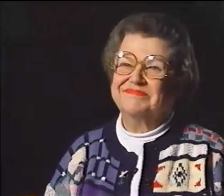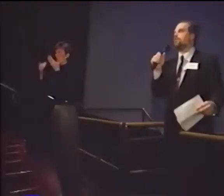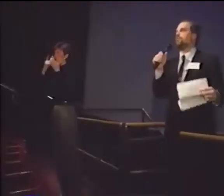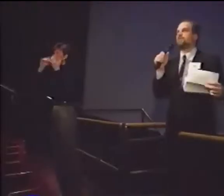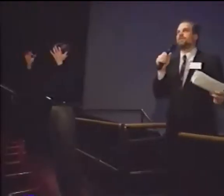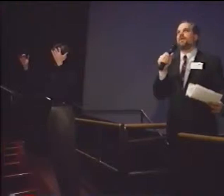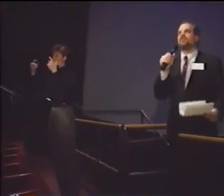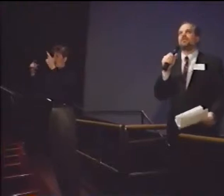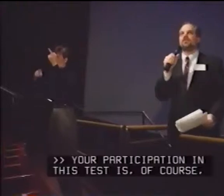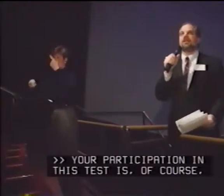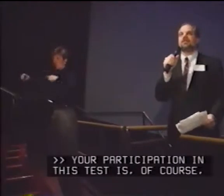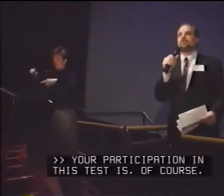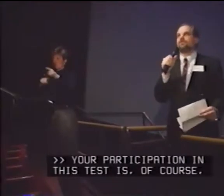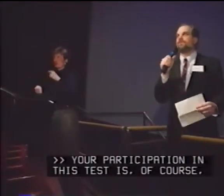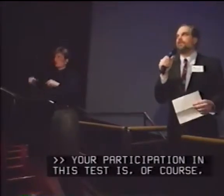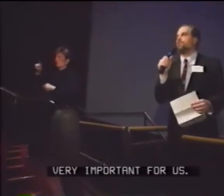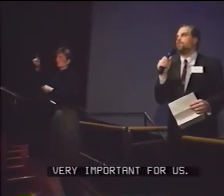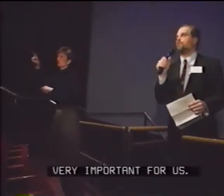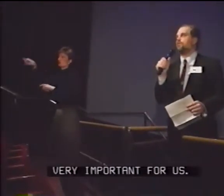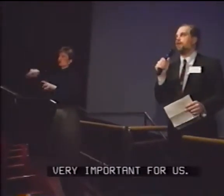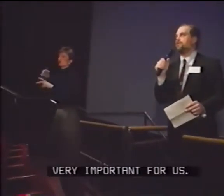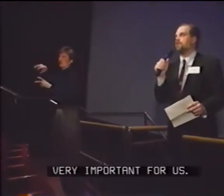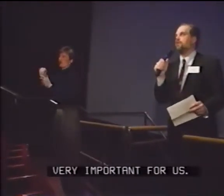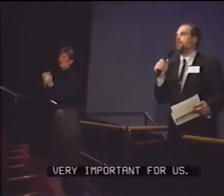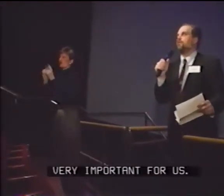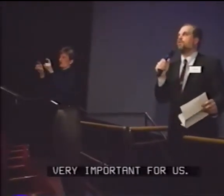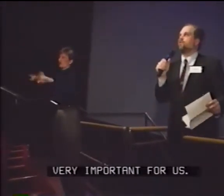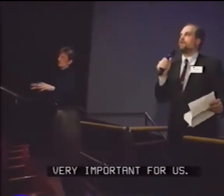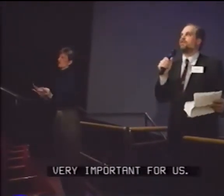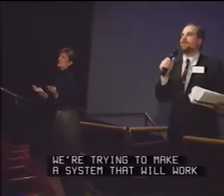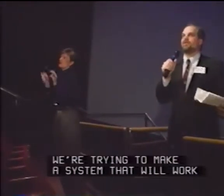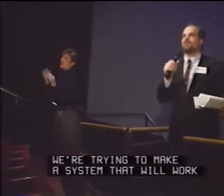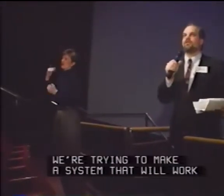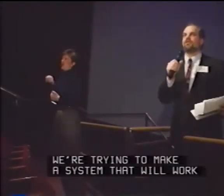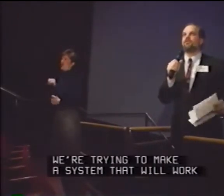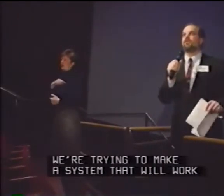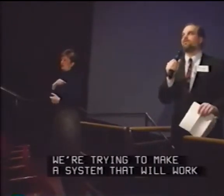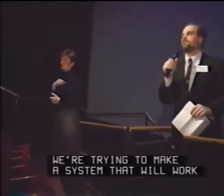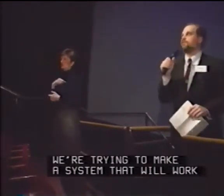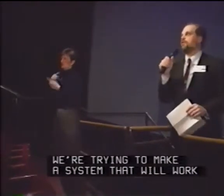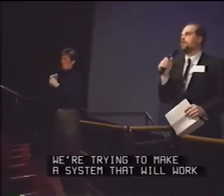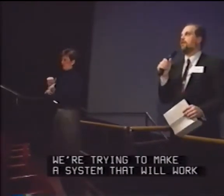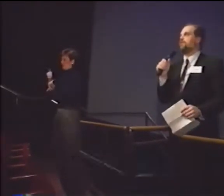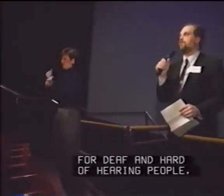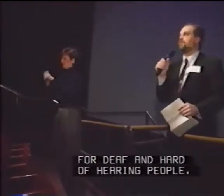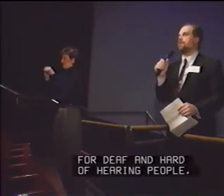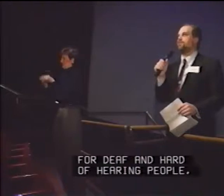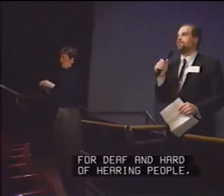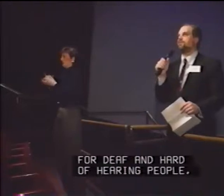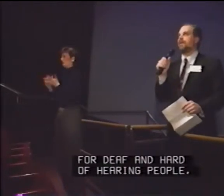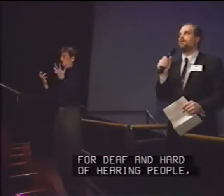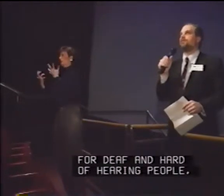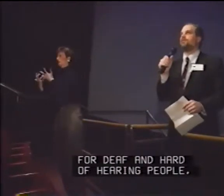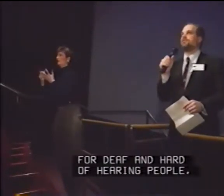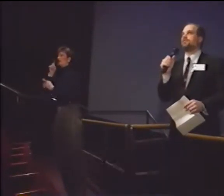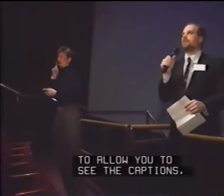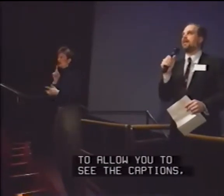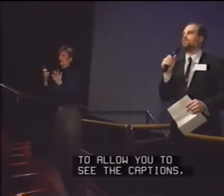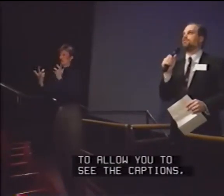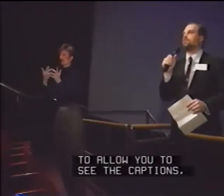Your participation in this test is, of course, very important for us. We're trying to make a system that will work for deaf and hard of hearing people to allow you to see the captions.